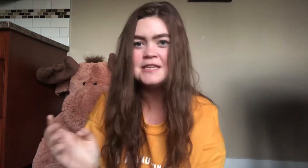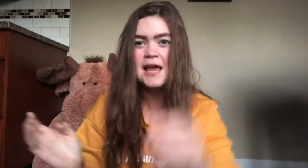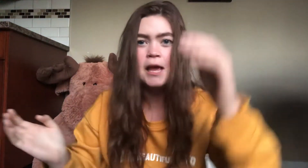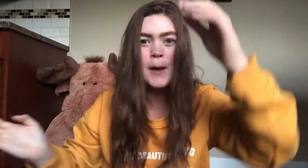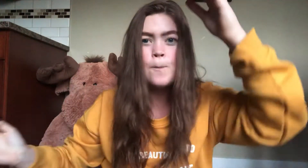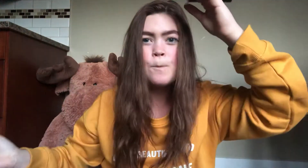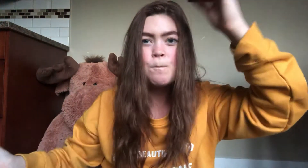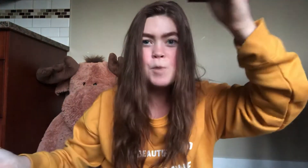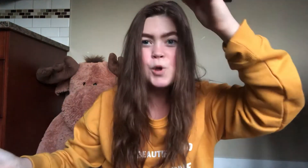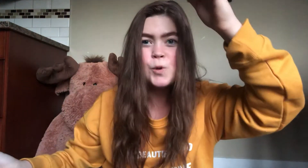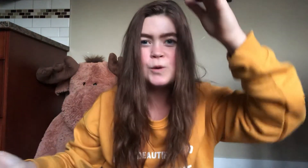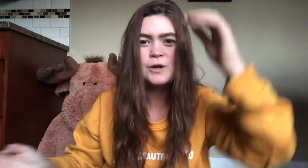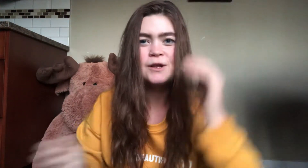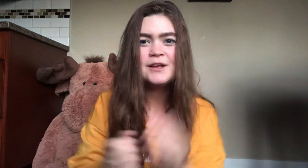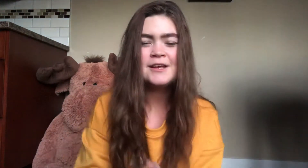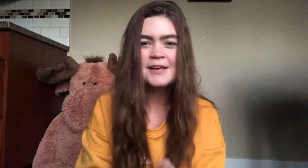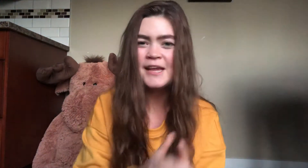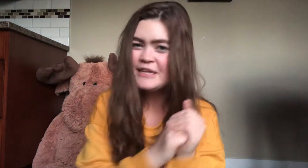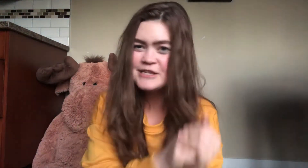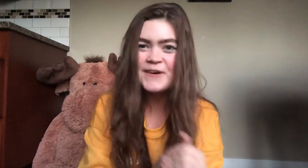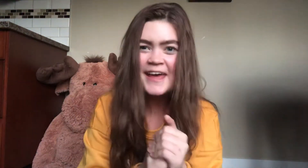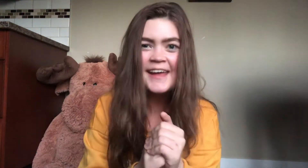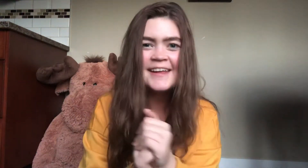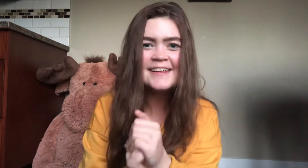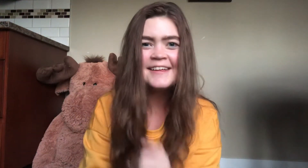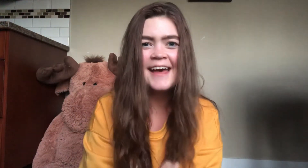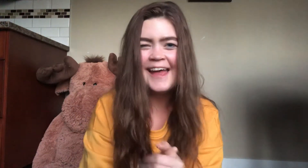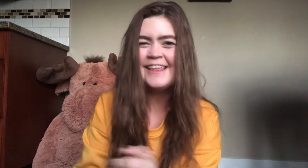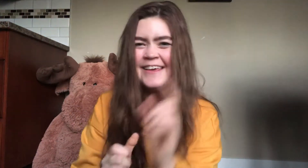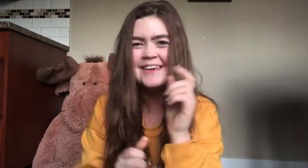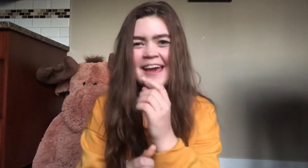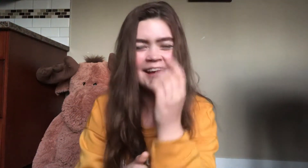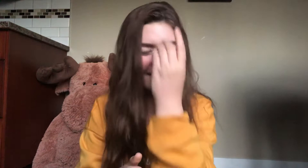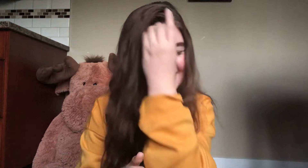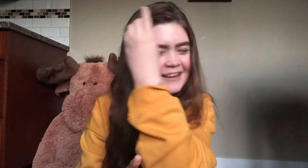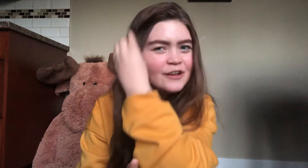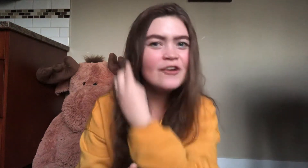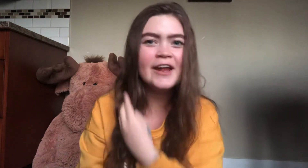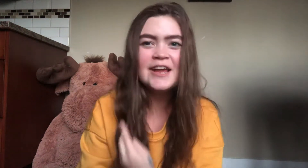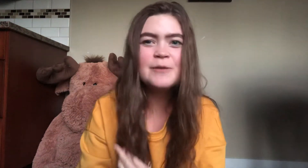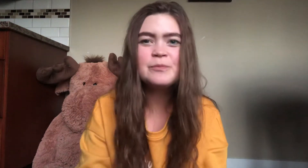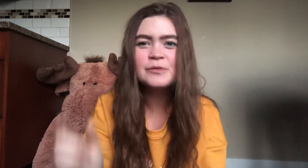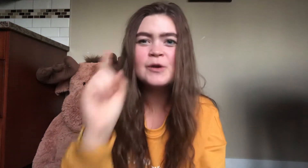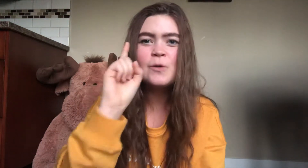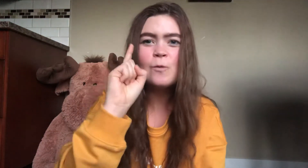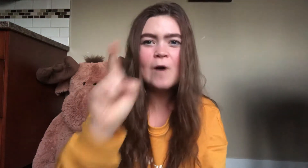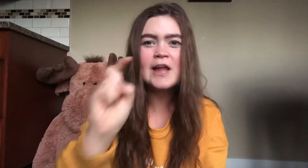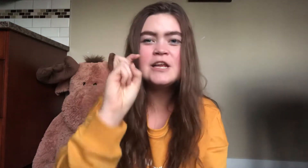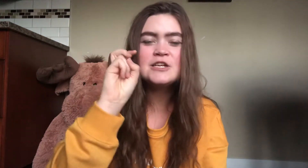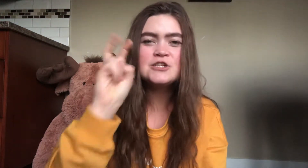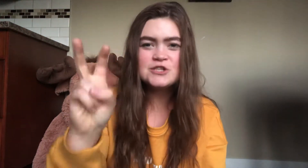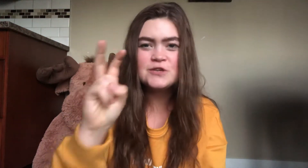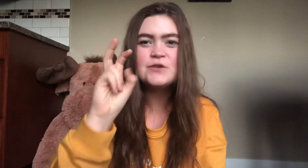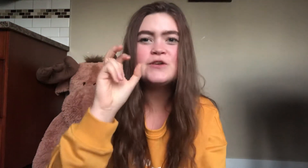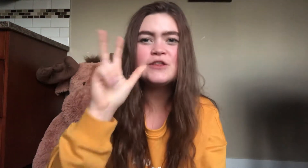say. Can you do it? I think you can. Ready? One, two,